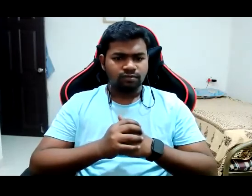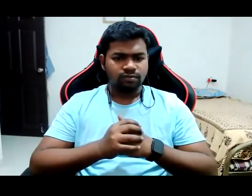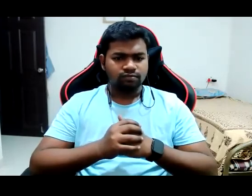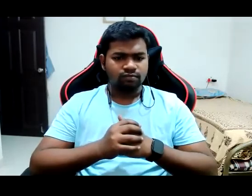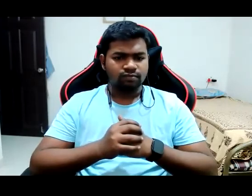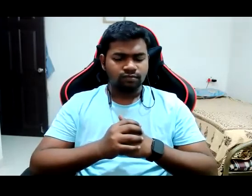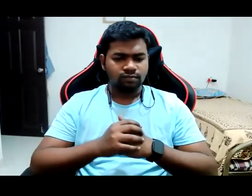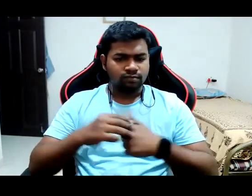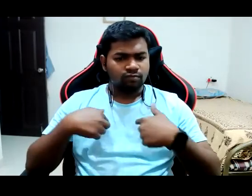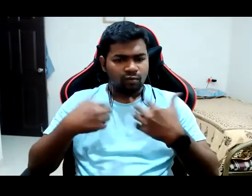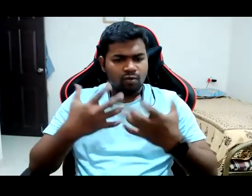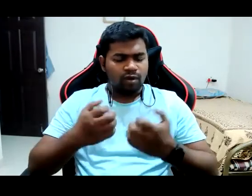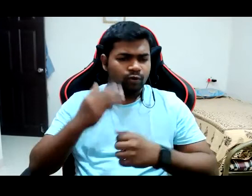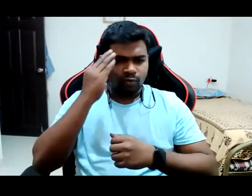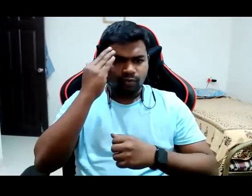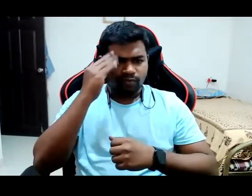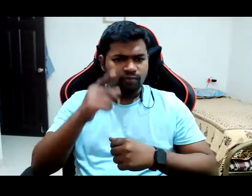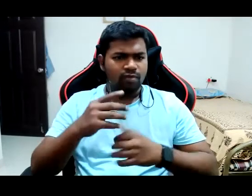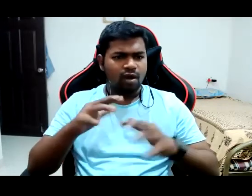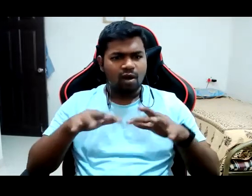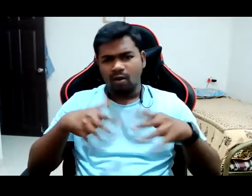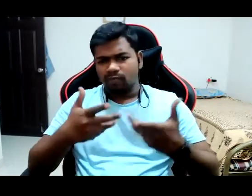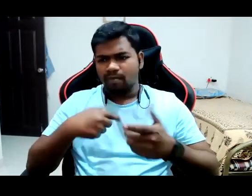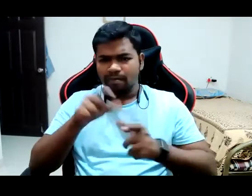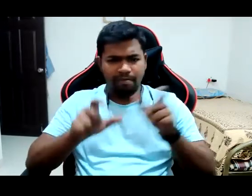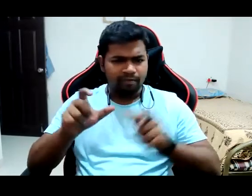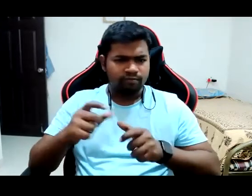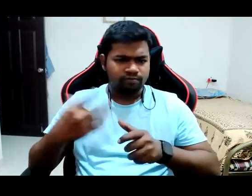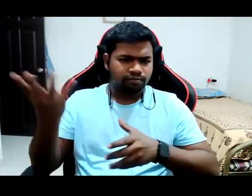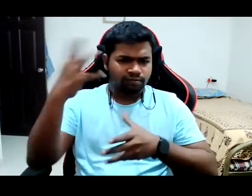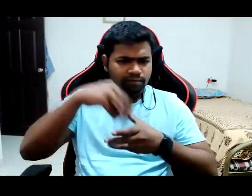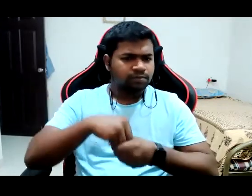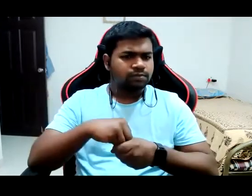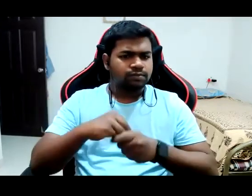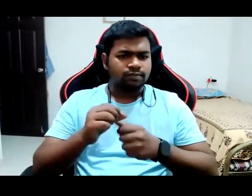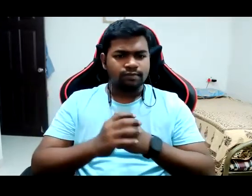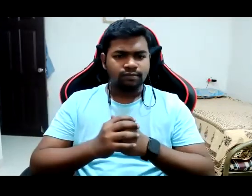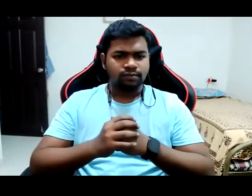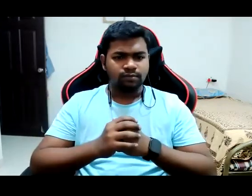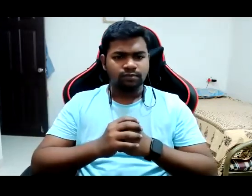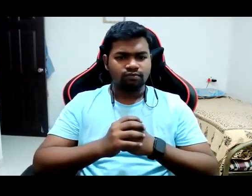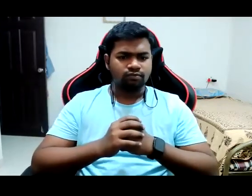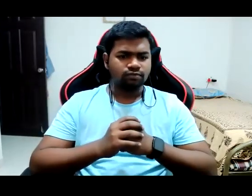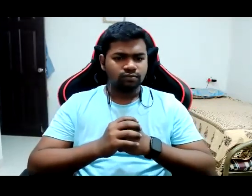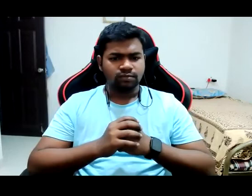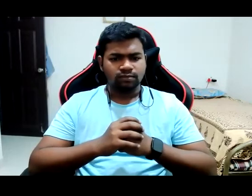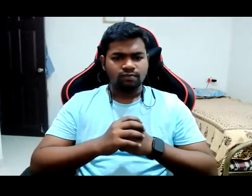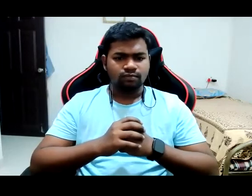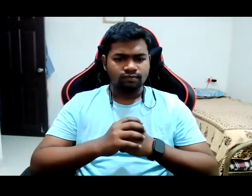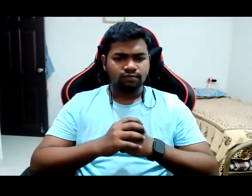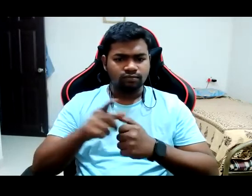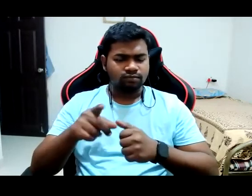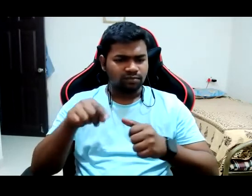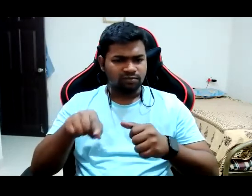like to know how we can contribute there. So I hope you would be coming to that point, but just my intention to like attend this meeting,